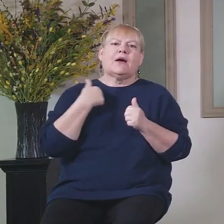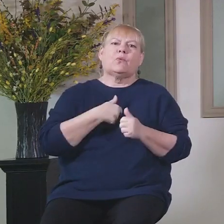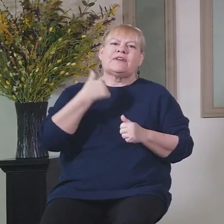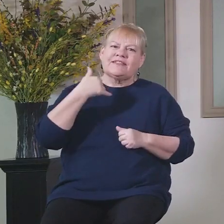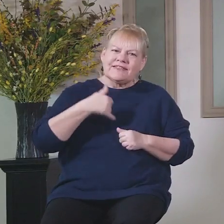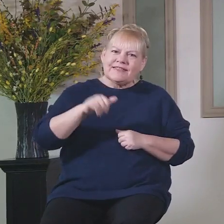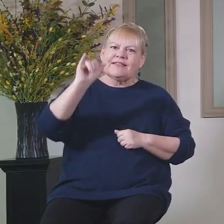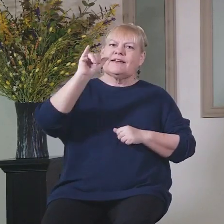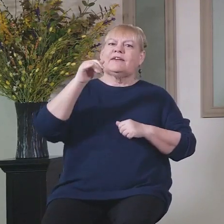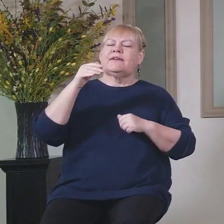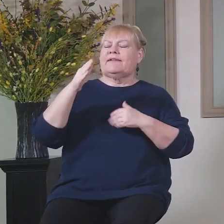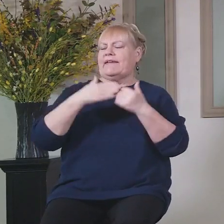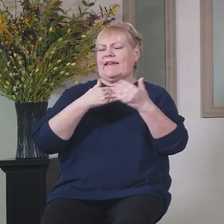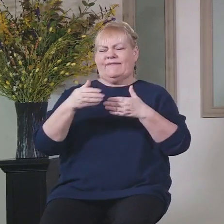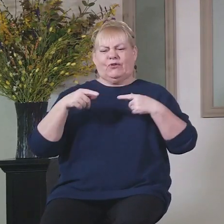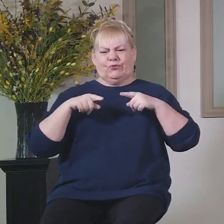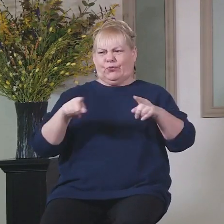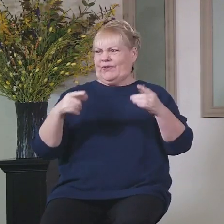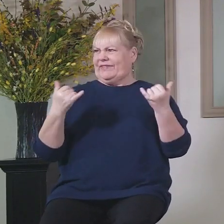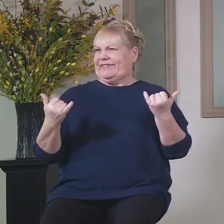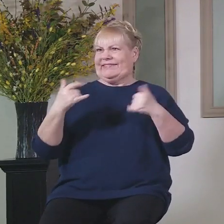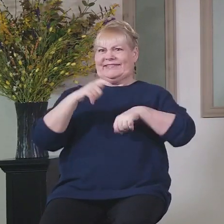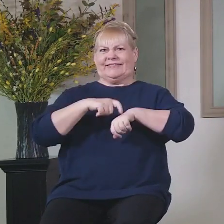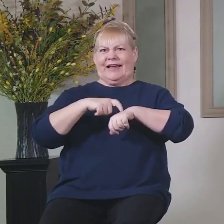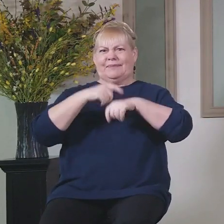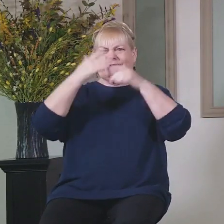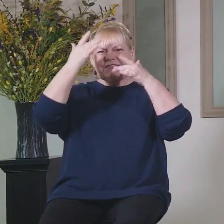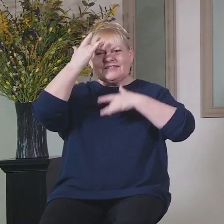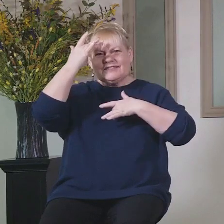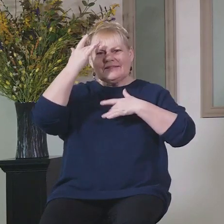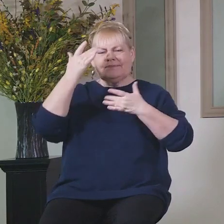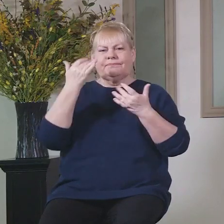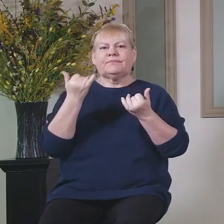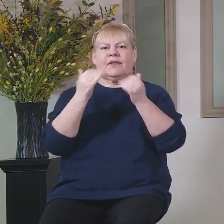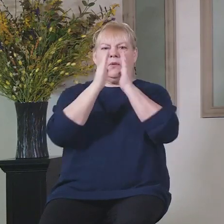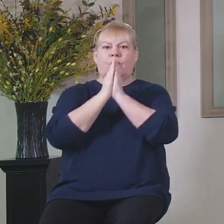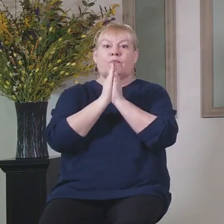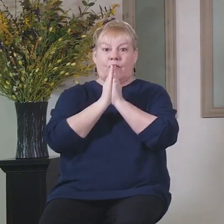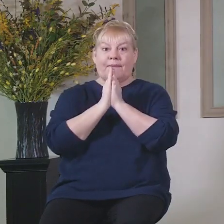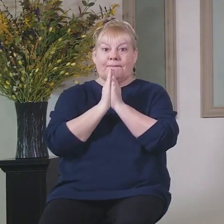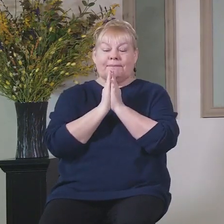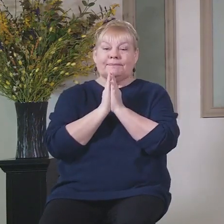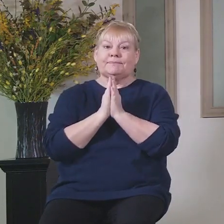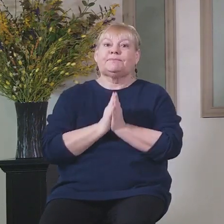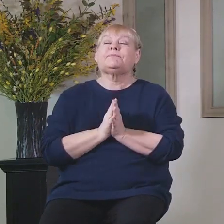even during these times. If you'll bow with me, we'll go to our Father in prayer.